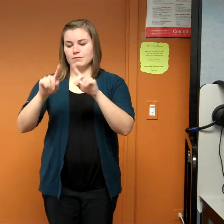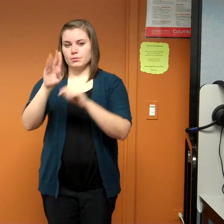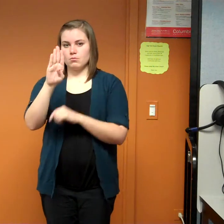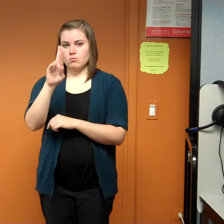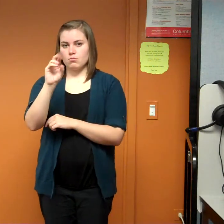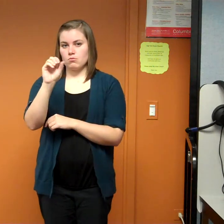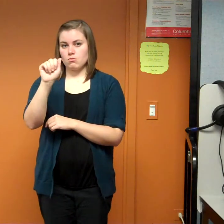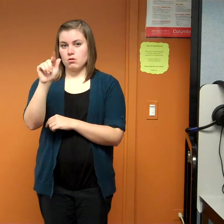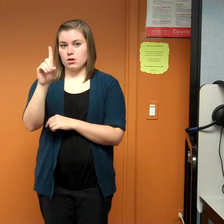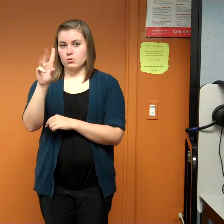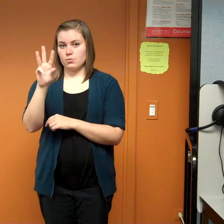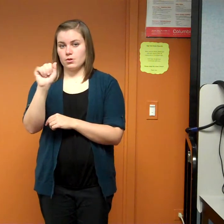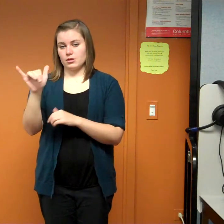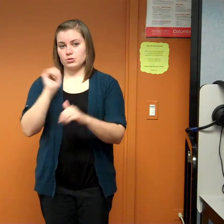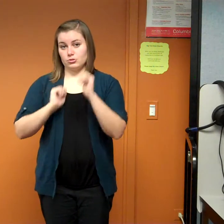So the first show we saw was The Lion King,